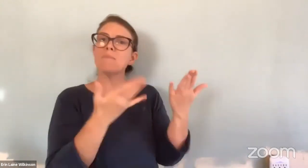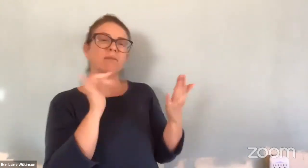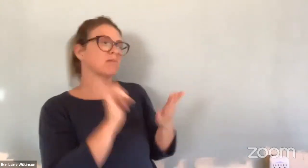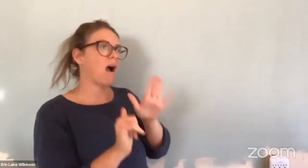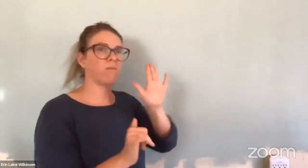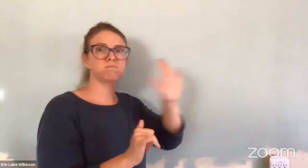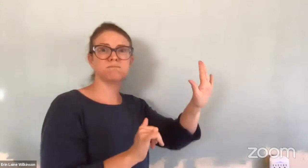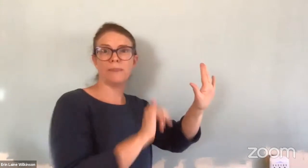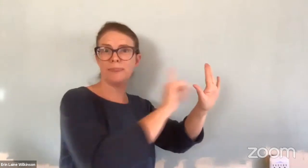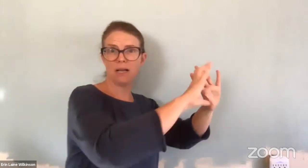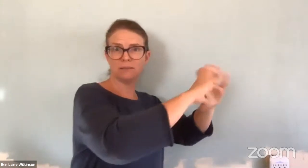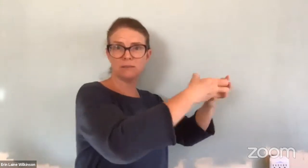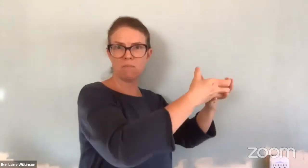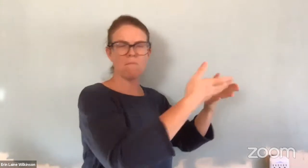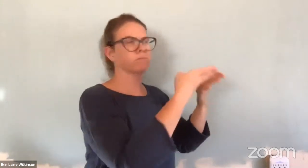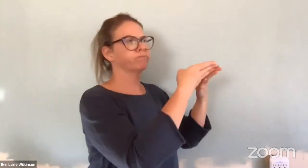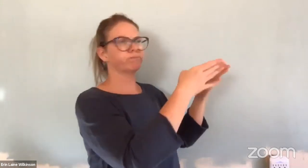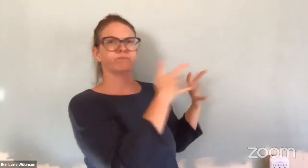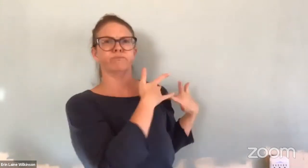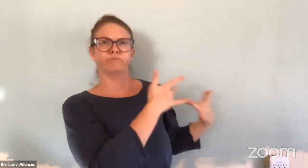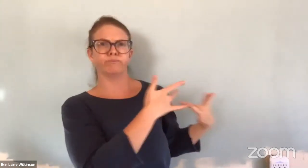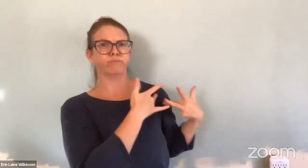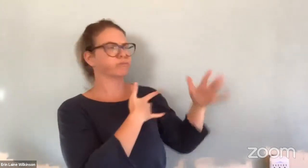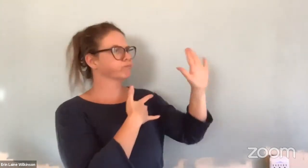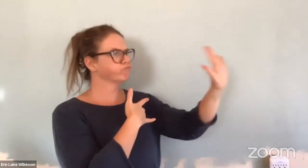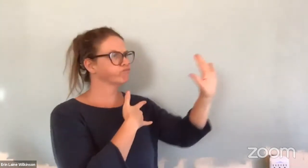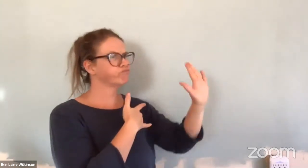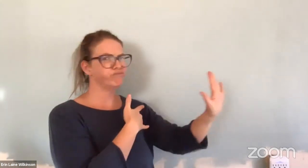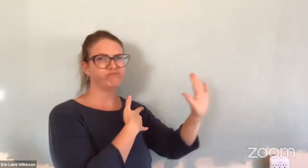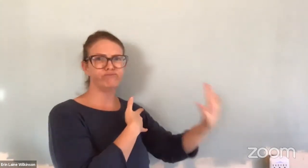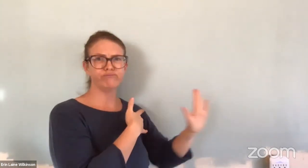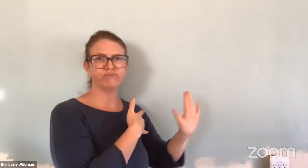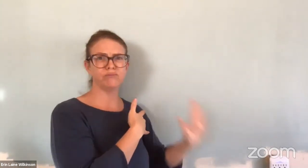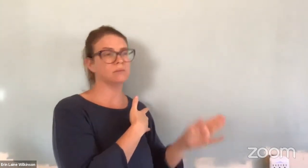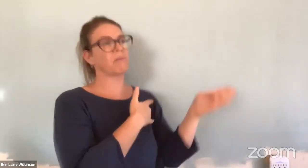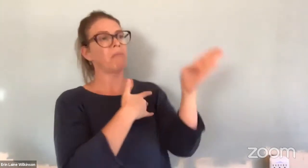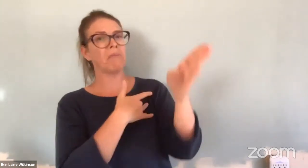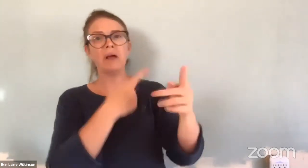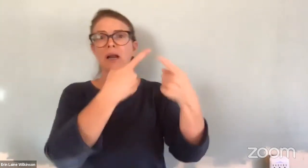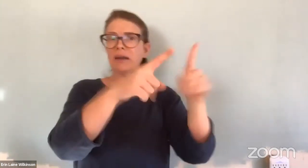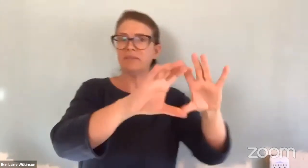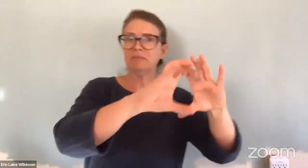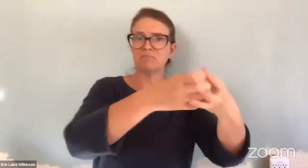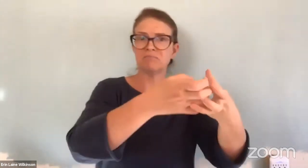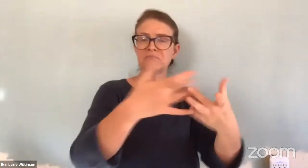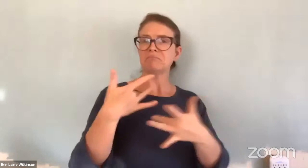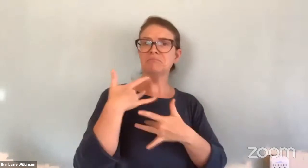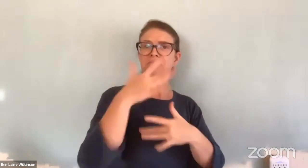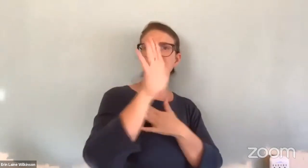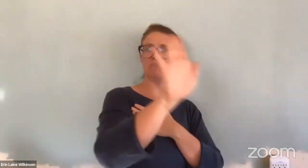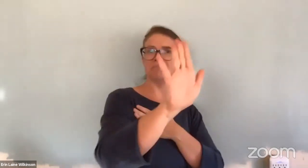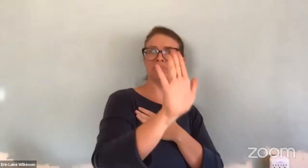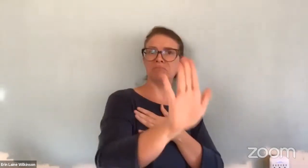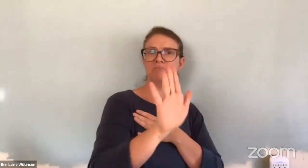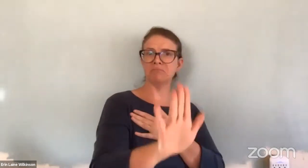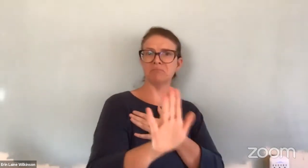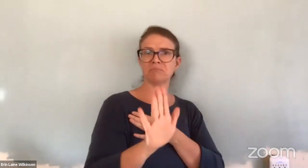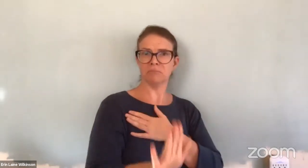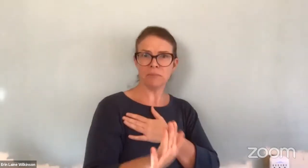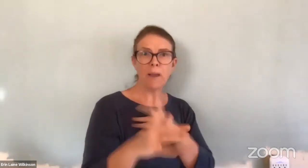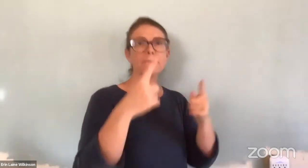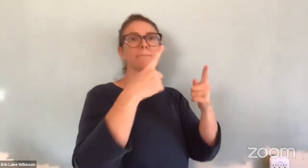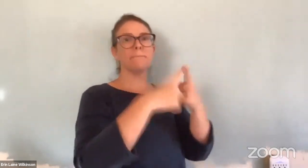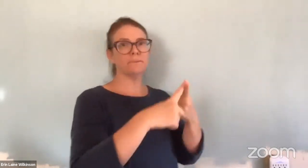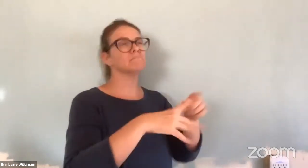ability to generalize, I should say, from a certain population that we may be looking at. Is that